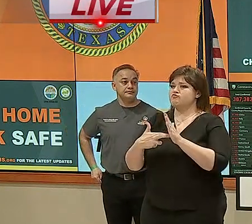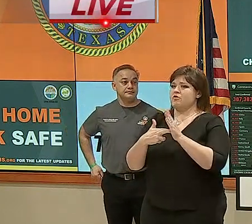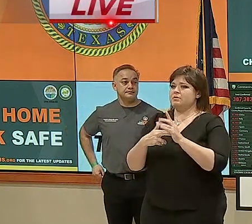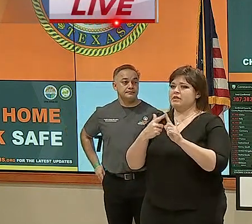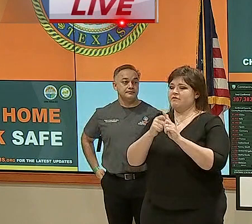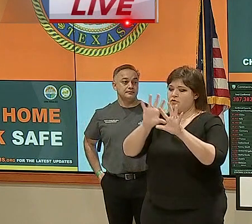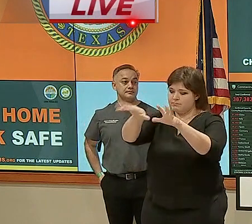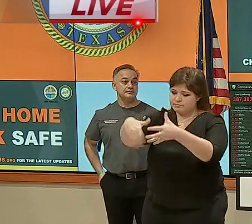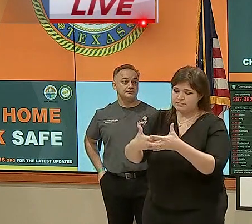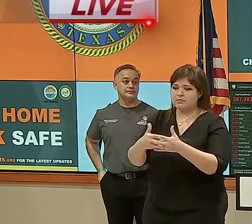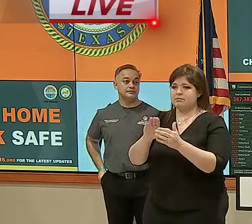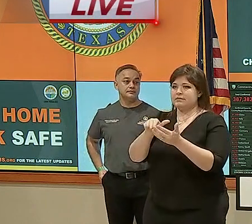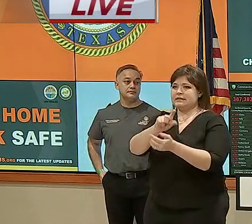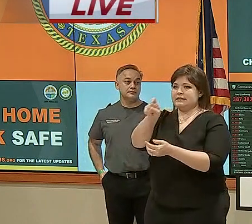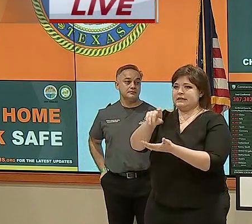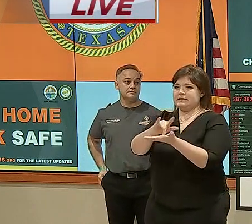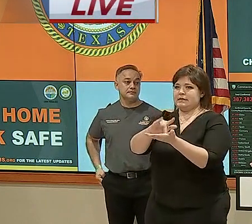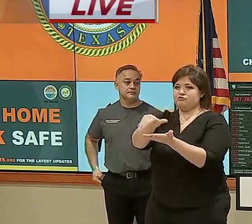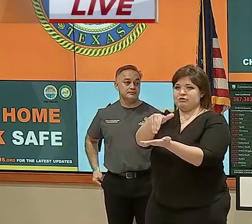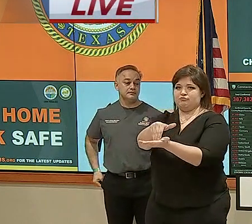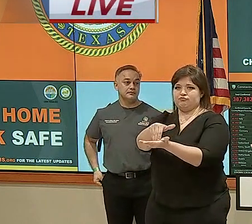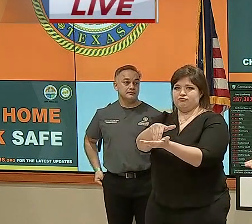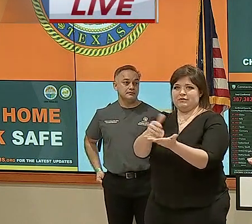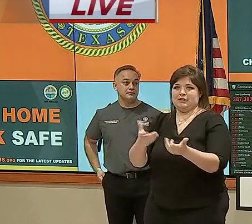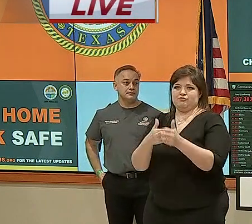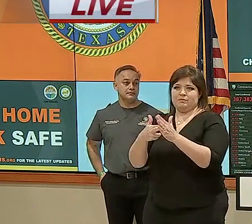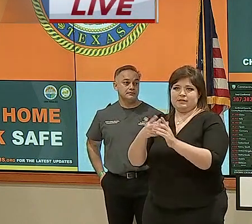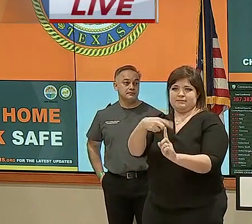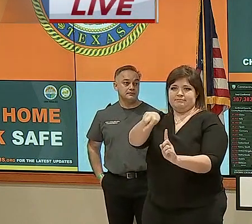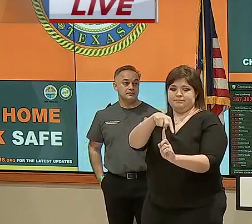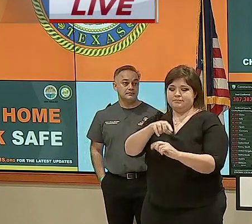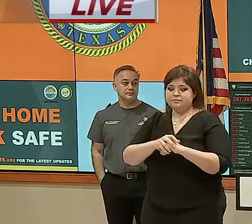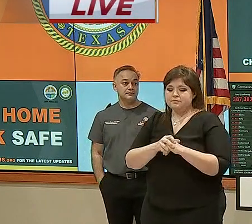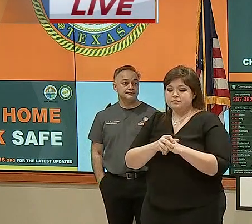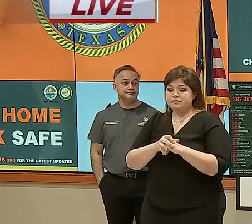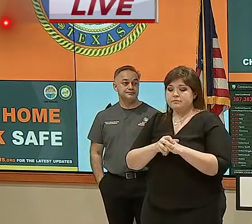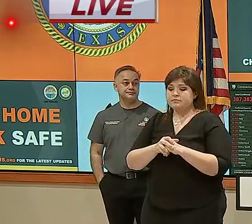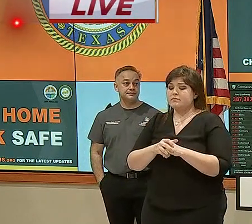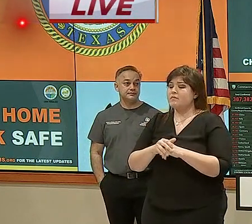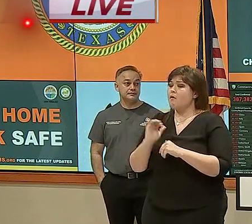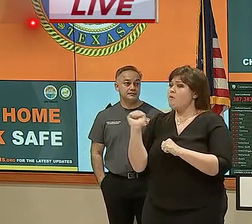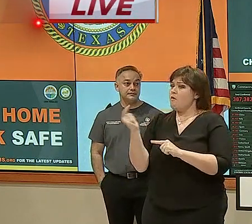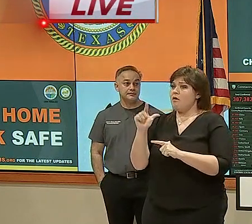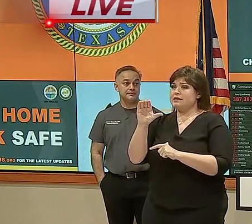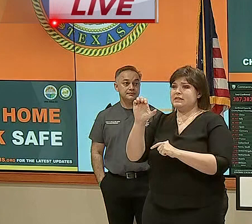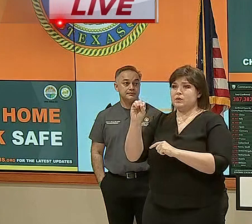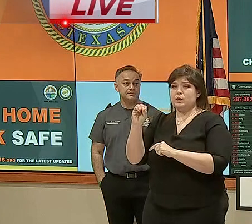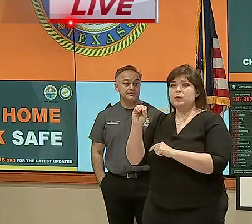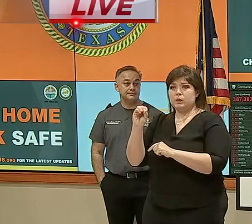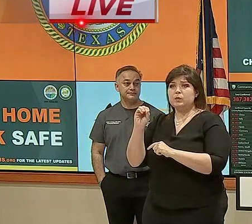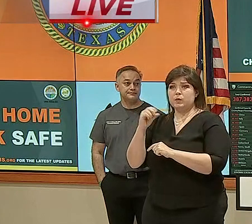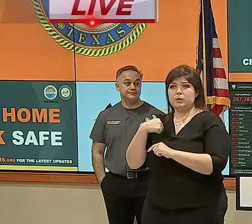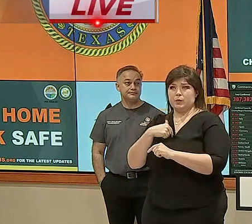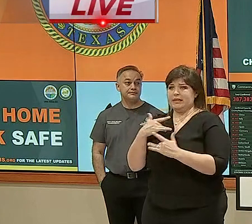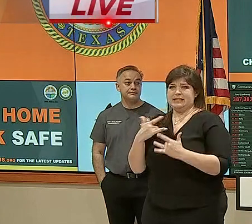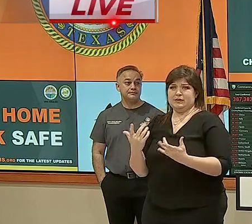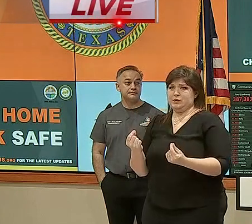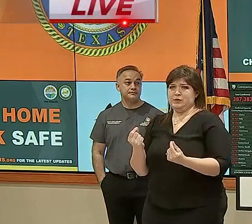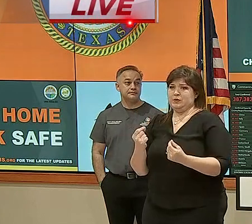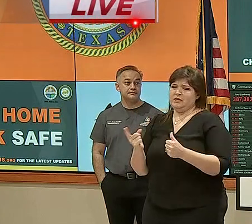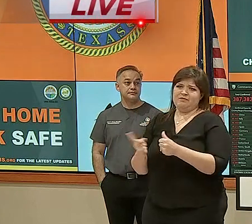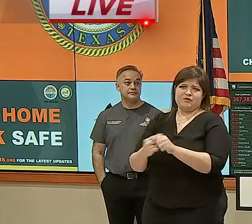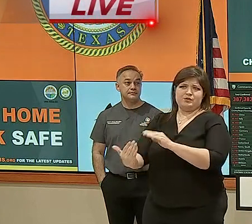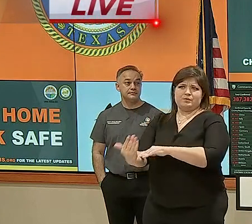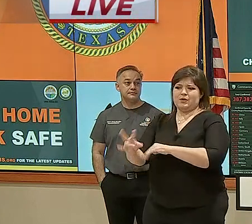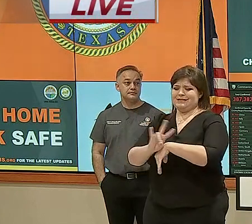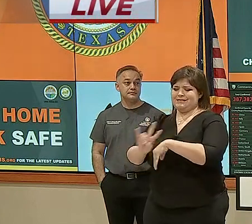Texas Medical Center. As was mentioned, all of the CEOs of the Texas Medical Center, we start our day with a 7 a.m. call each day. There's 11